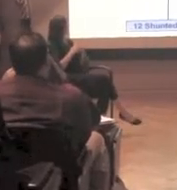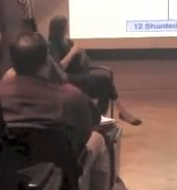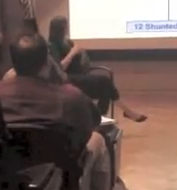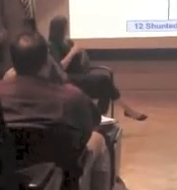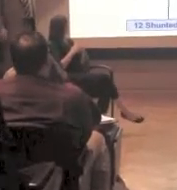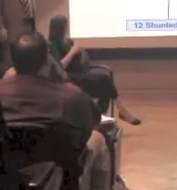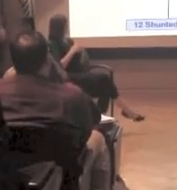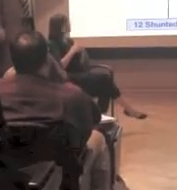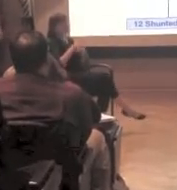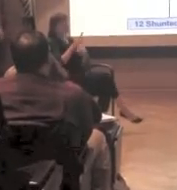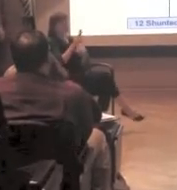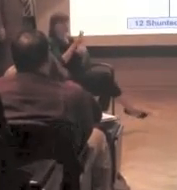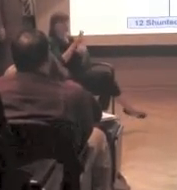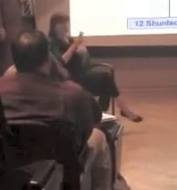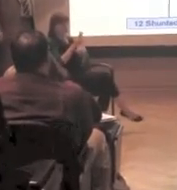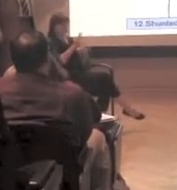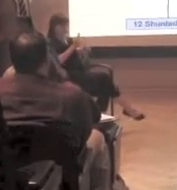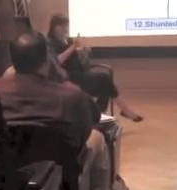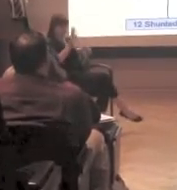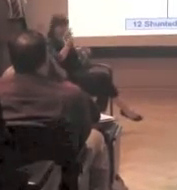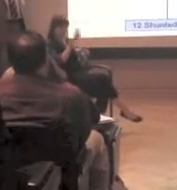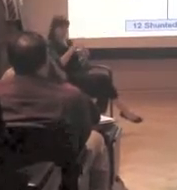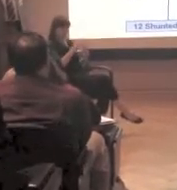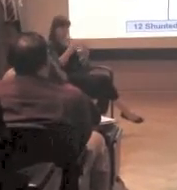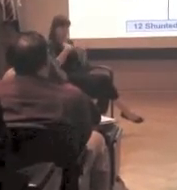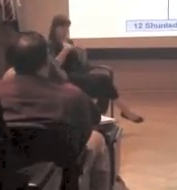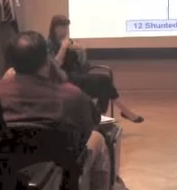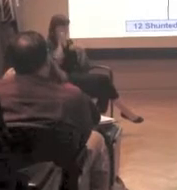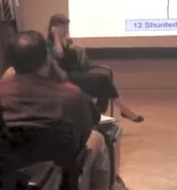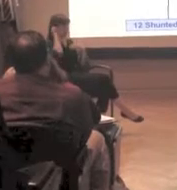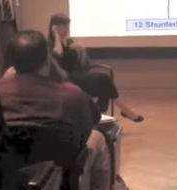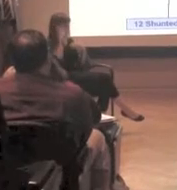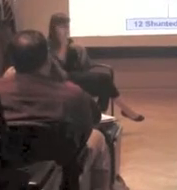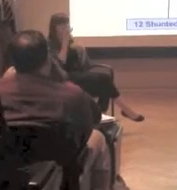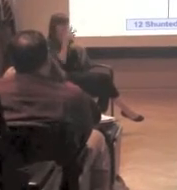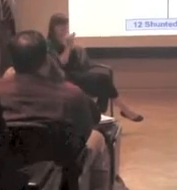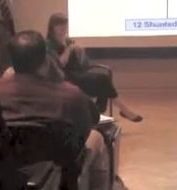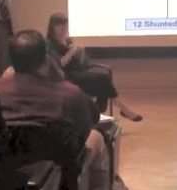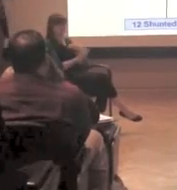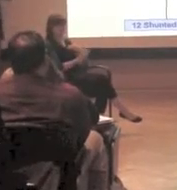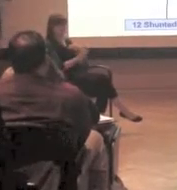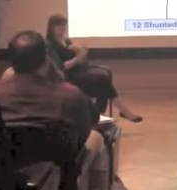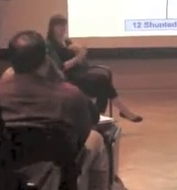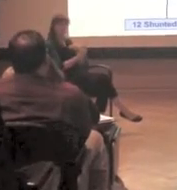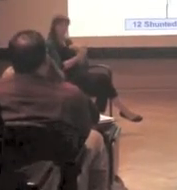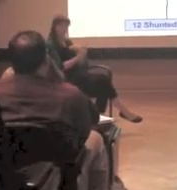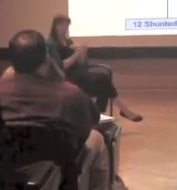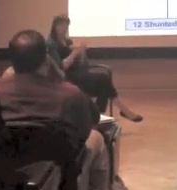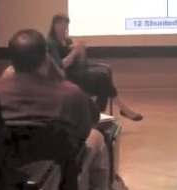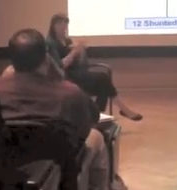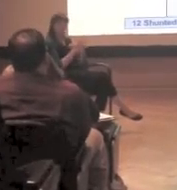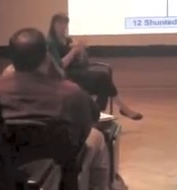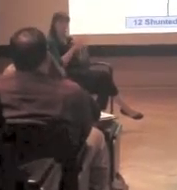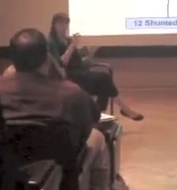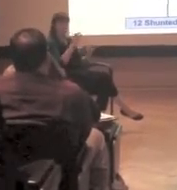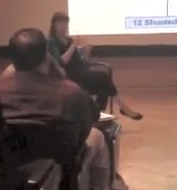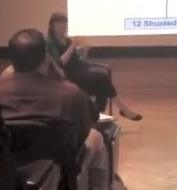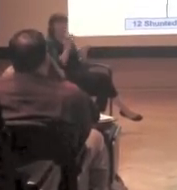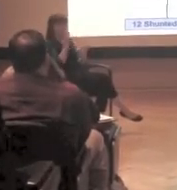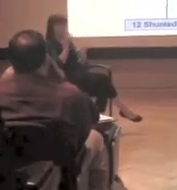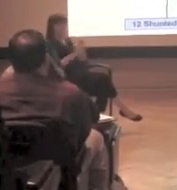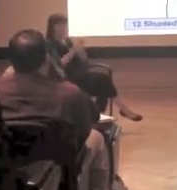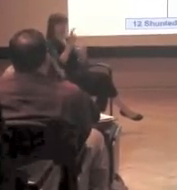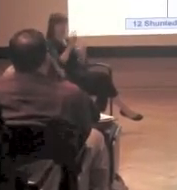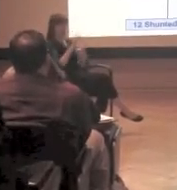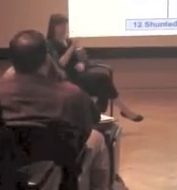ultimately 32 went right to shunting, and then 11 were considered candidates. Not everyone's a candidate for an ETV-CTC,